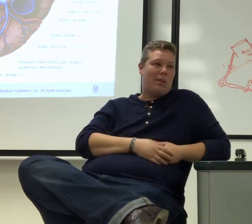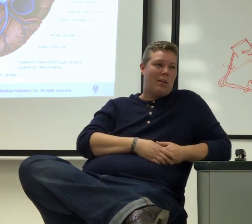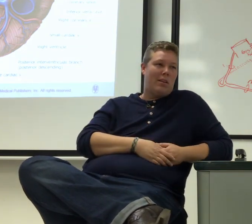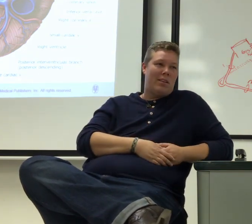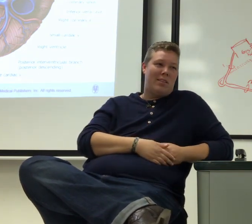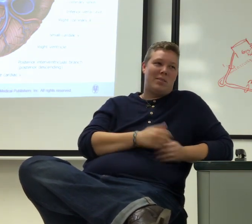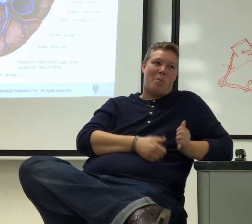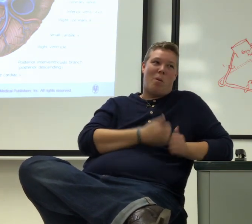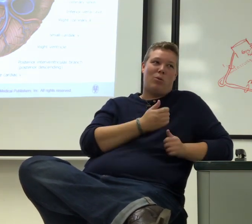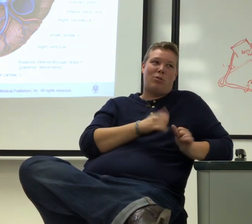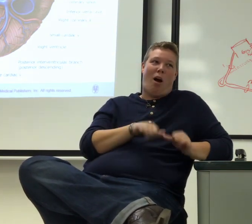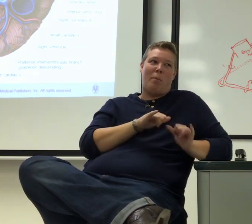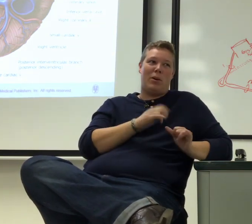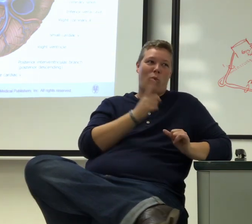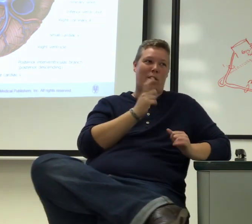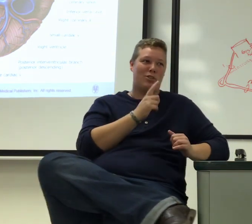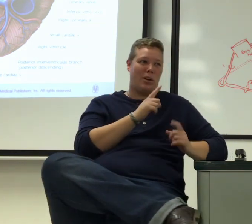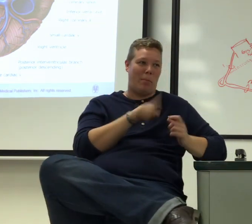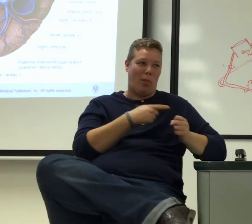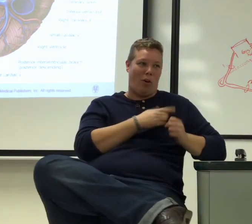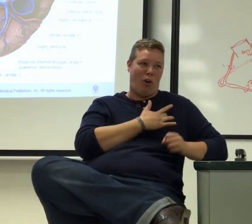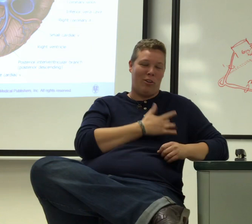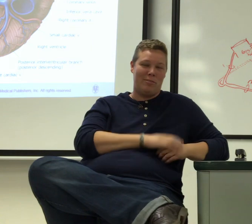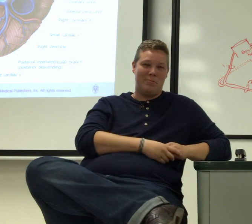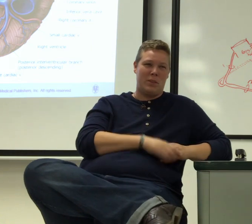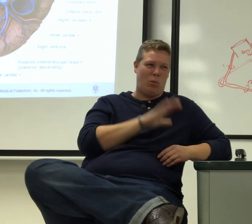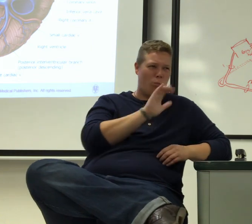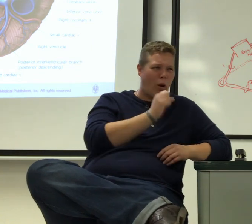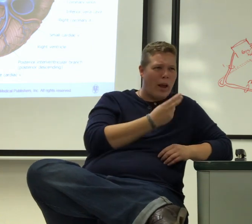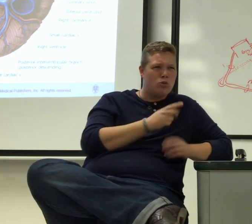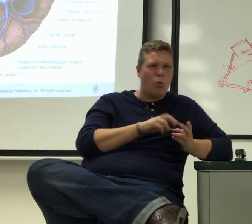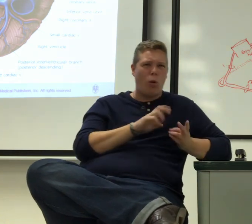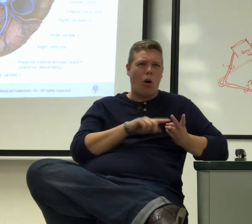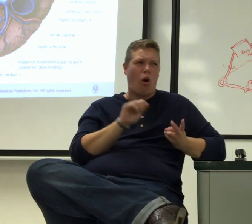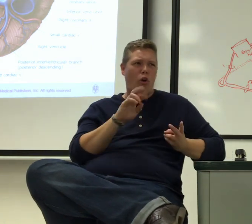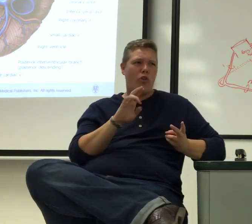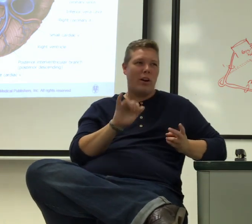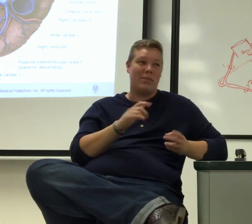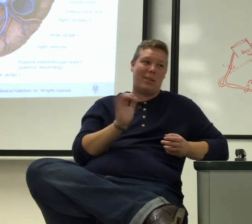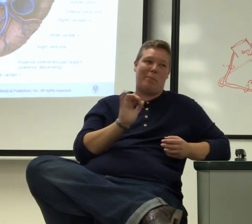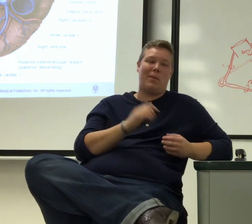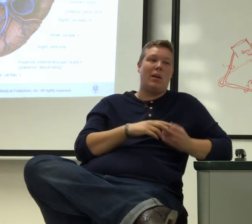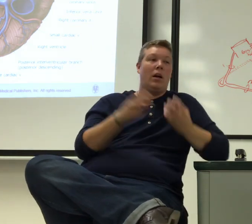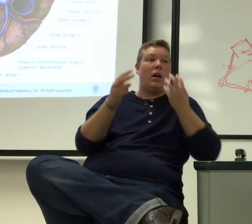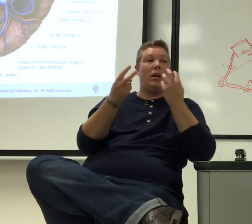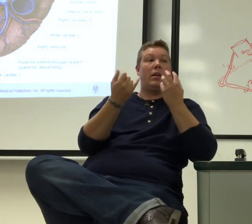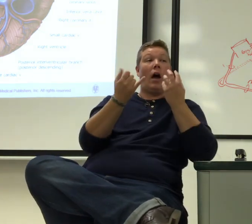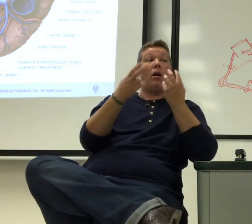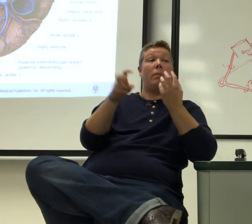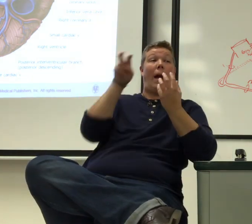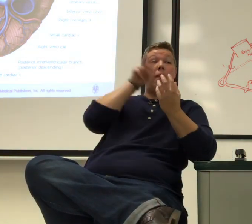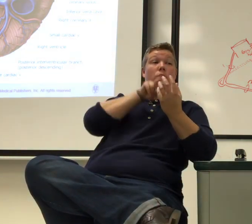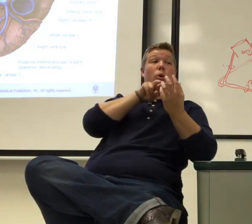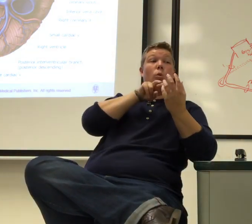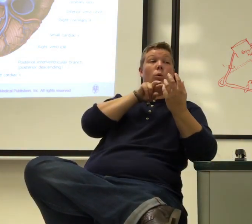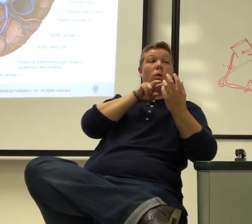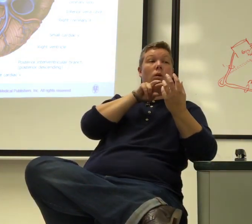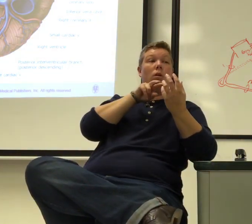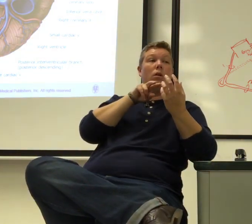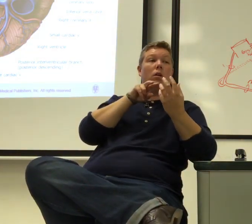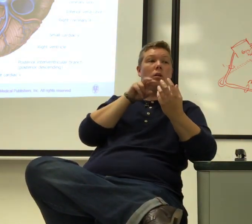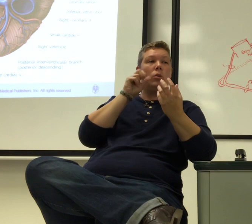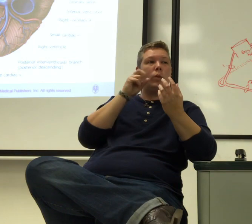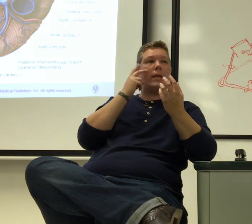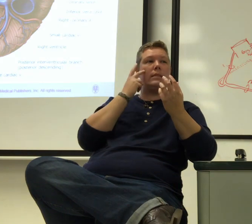common question I get asked for the heart vessels. Well, here's the back view, and we can see